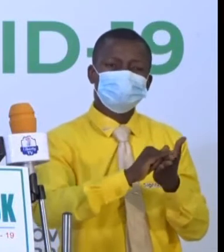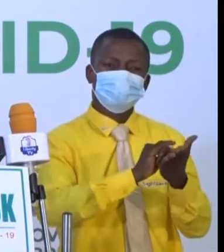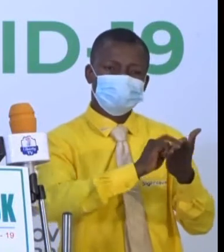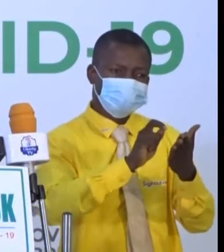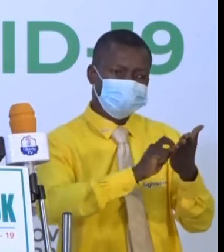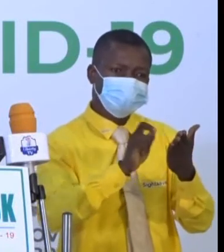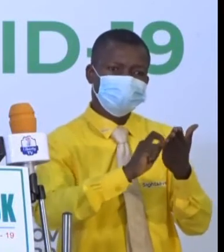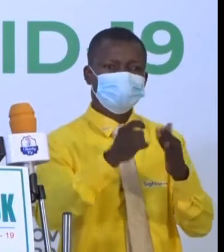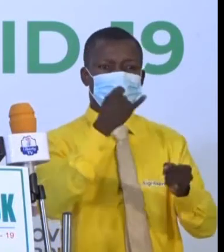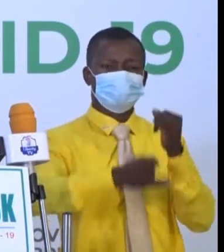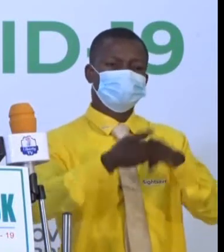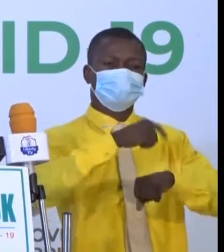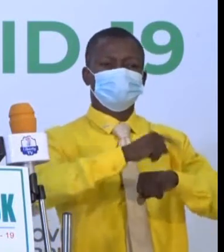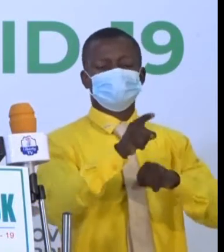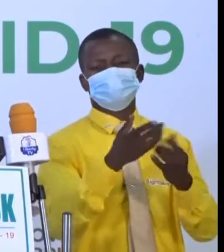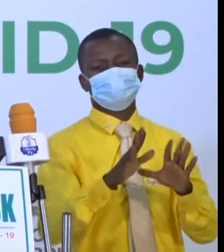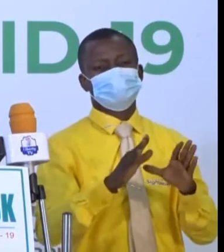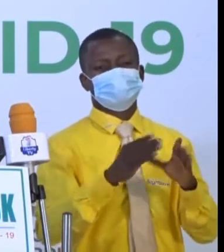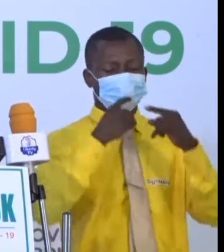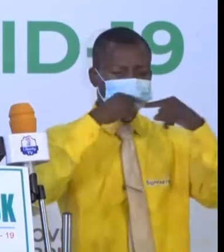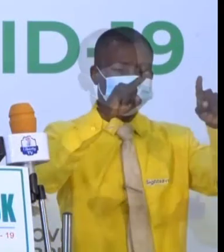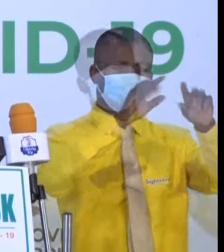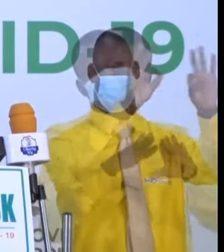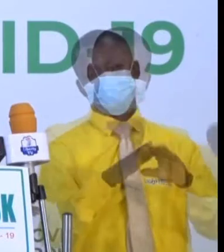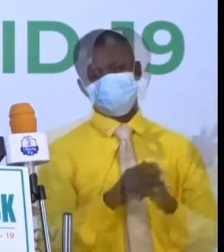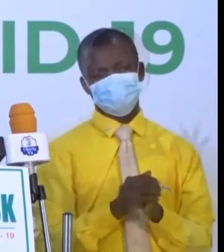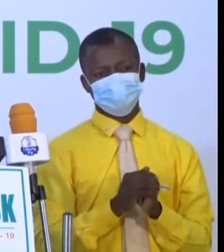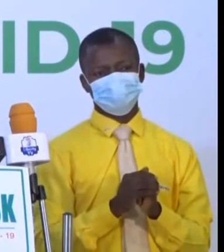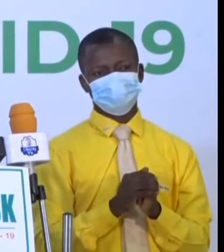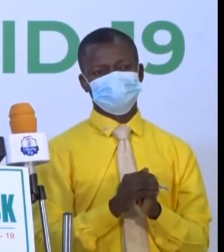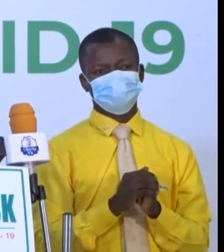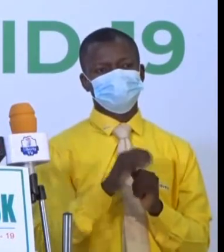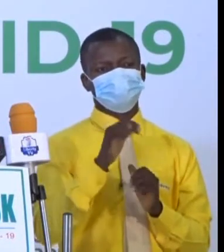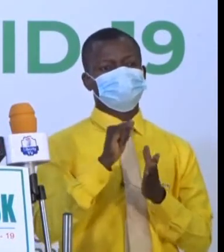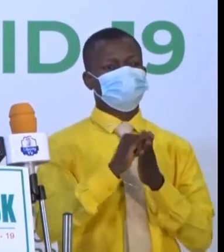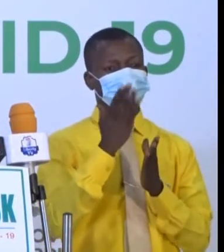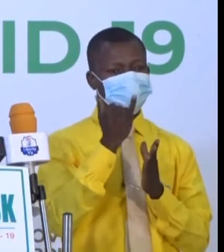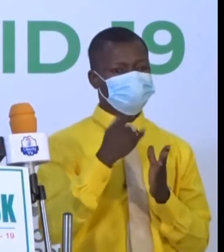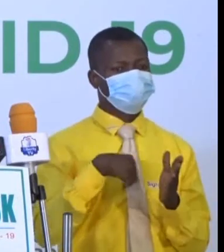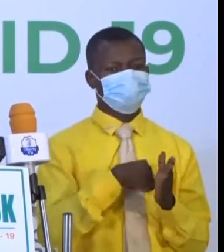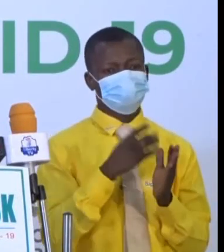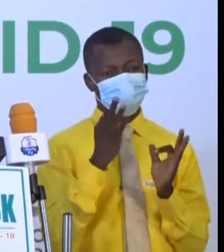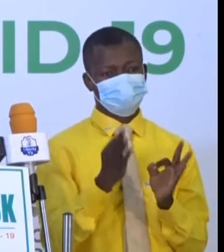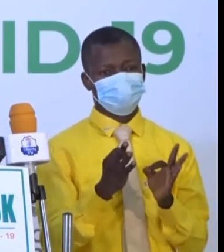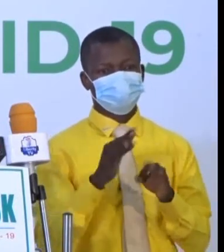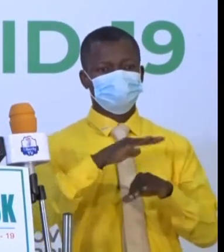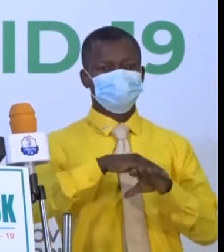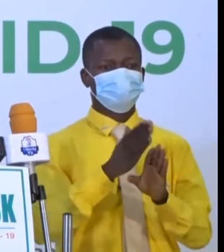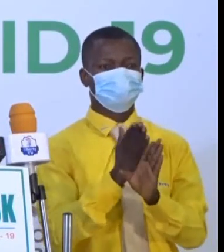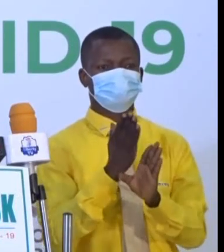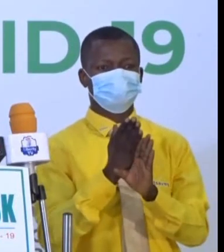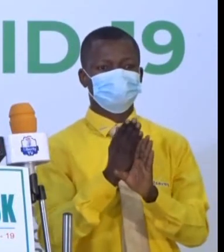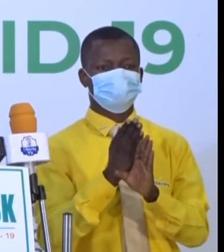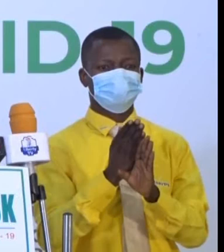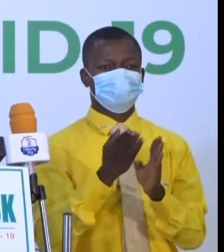remained committed to transparency and good governance. So this is why we have established an online registration